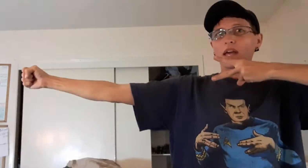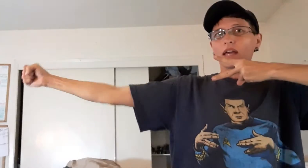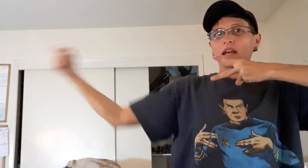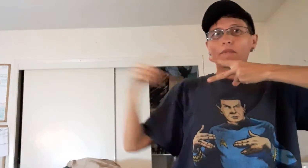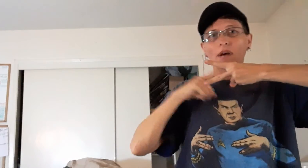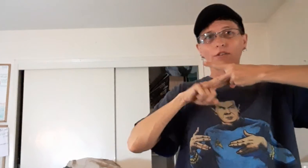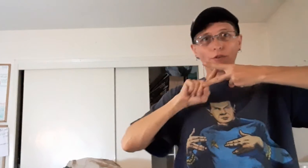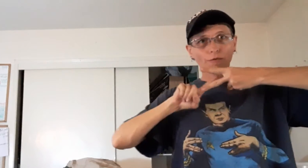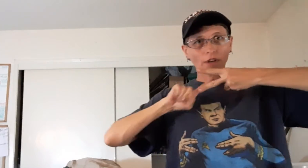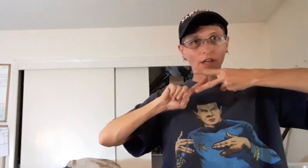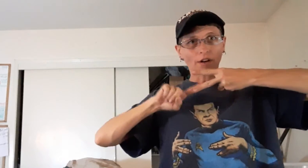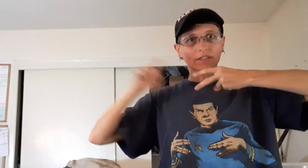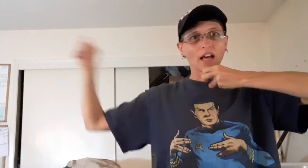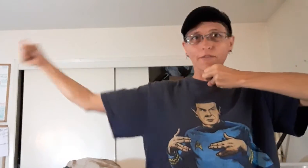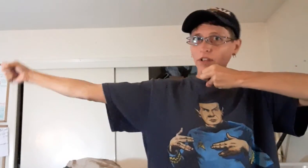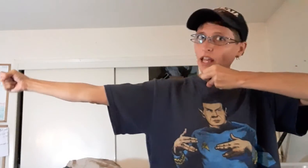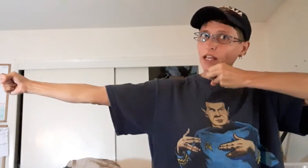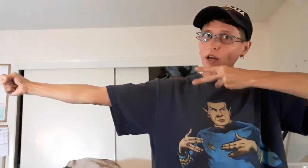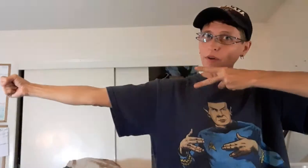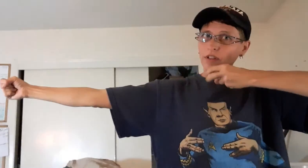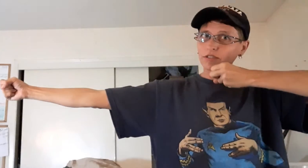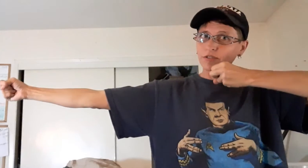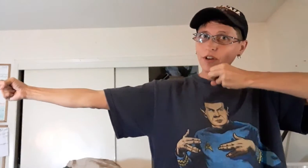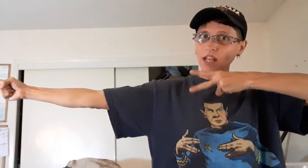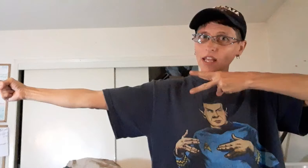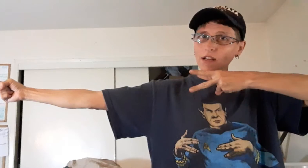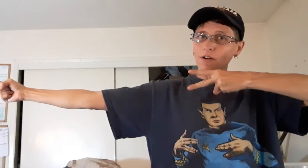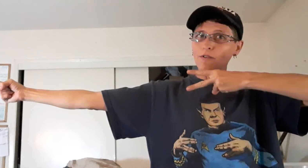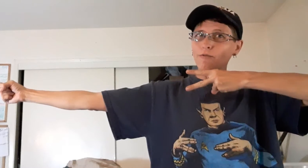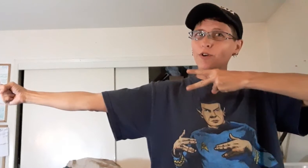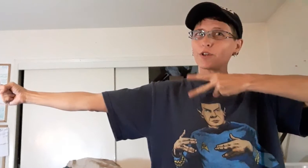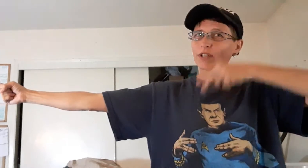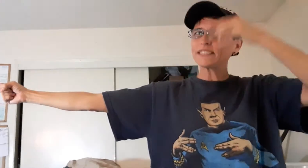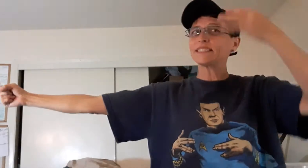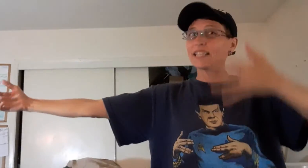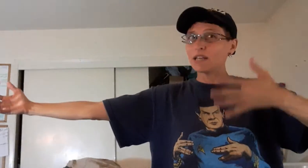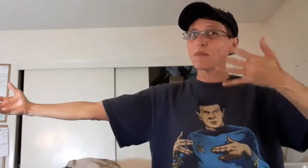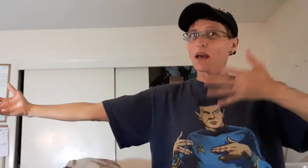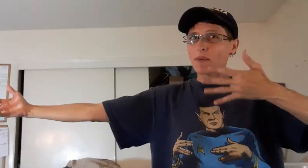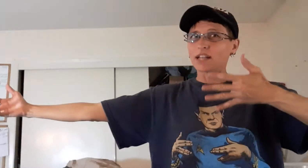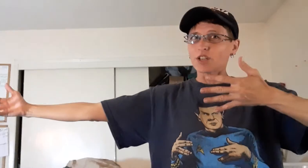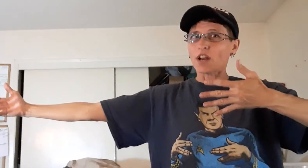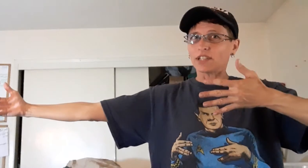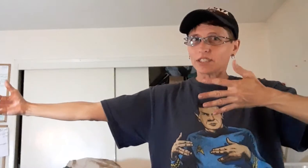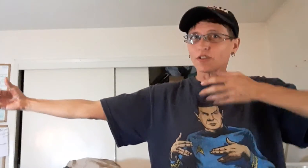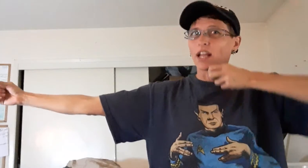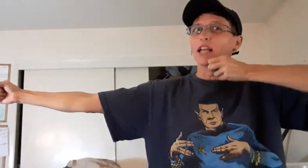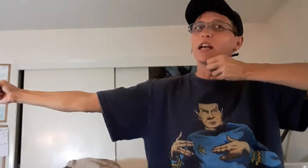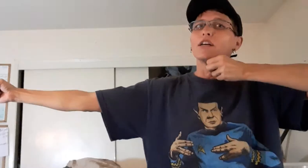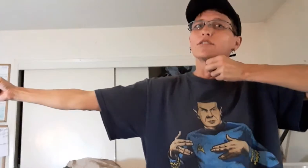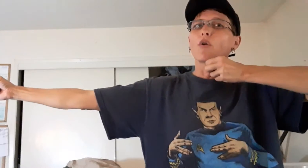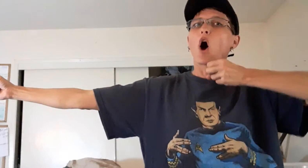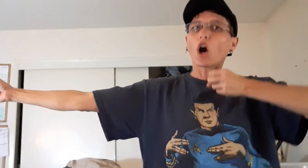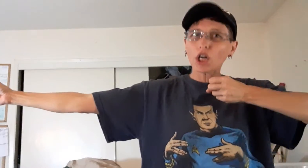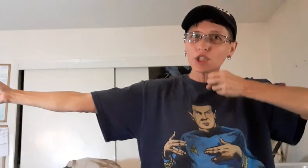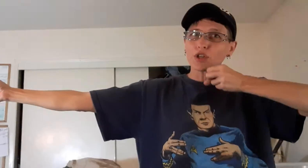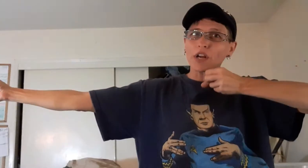Bing, my two fingers have to let go of the string for you to see my imaginary string. So